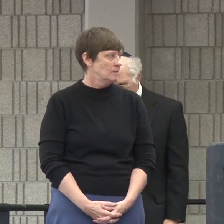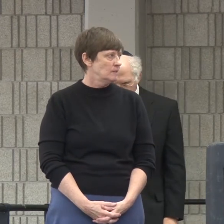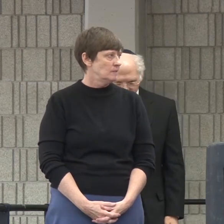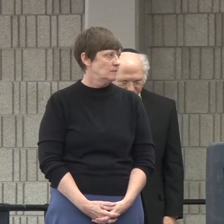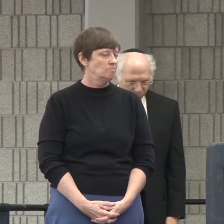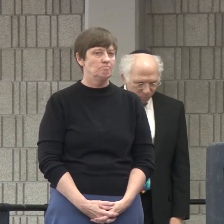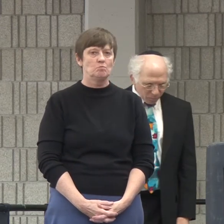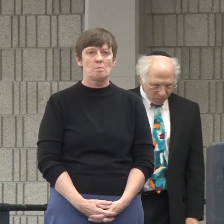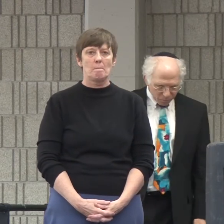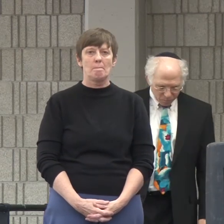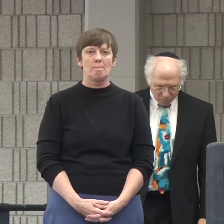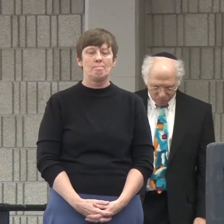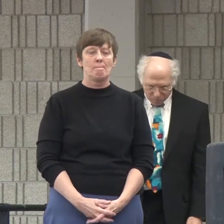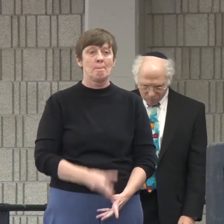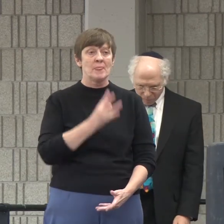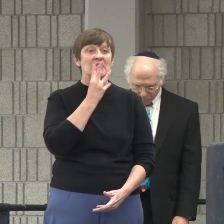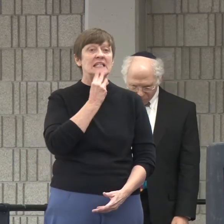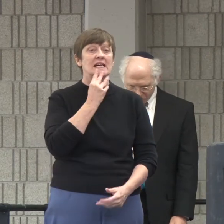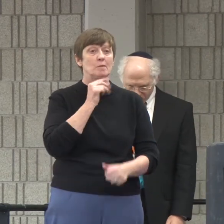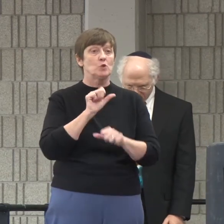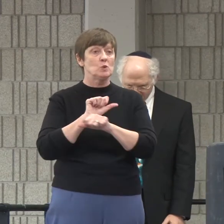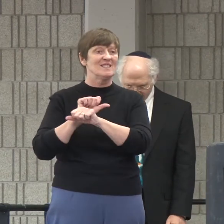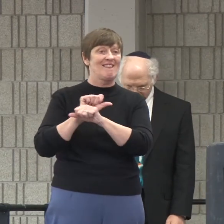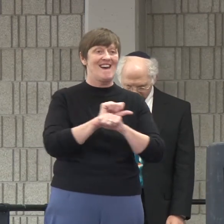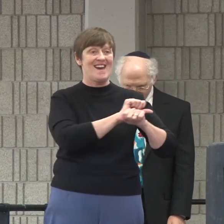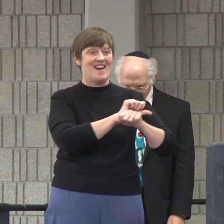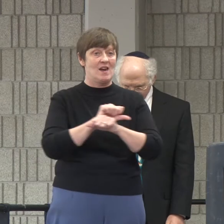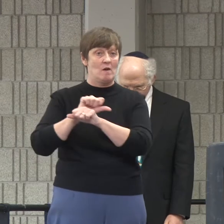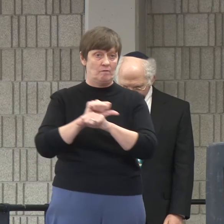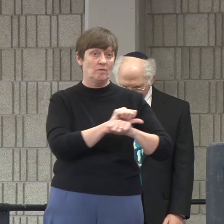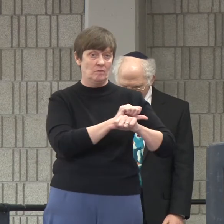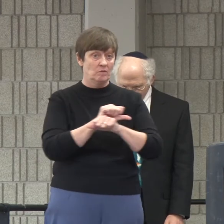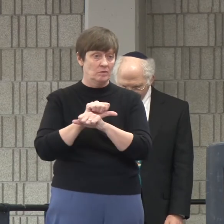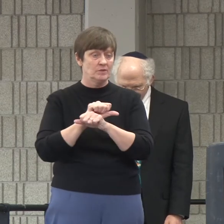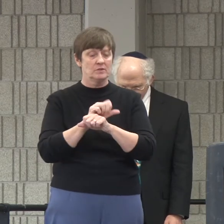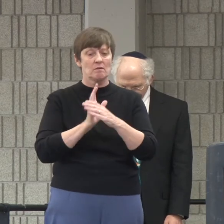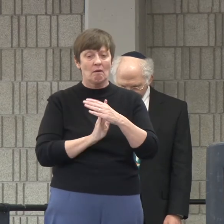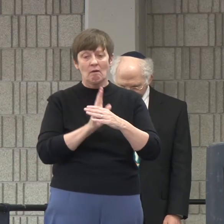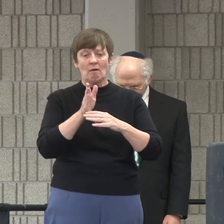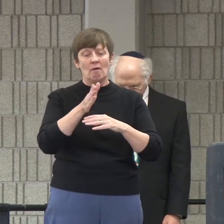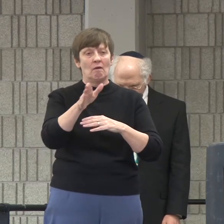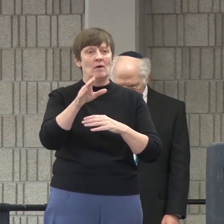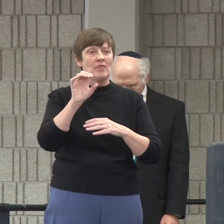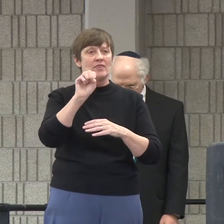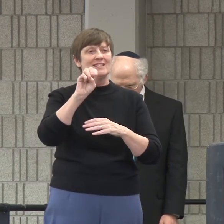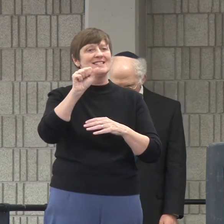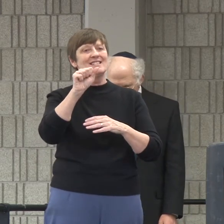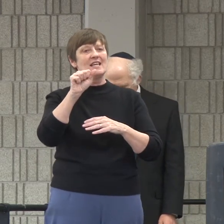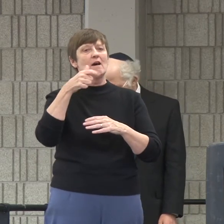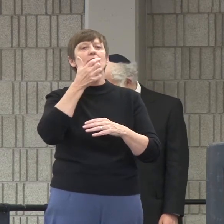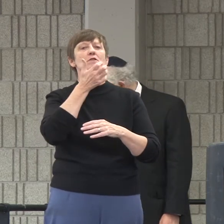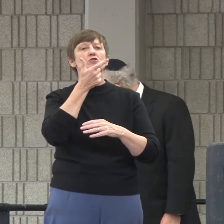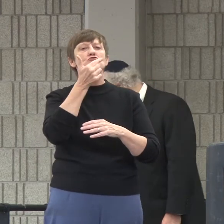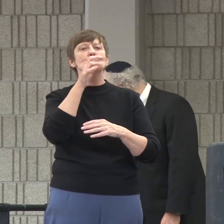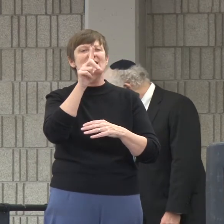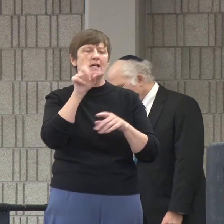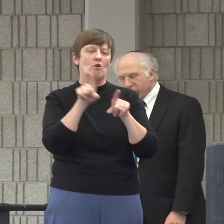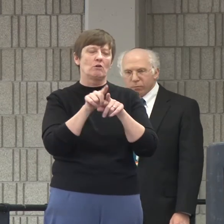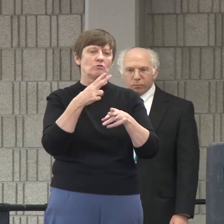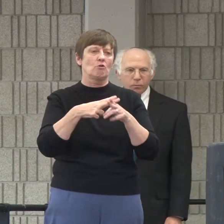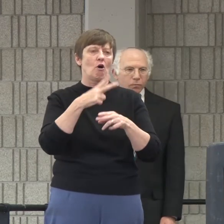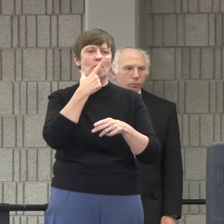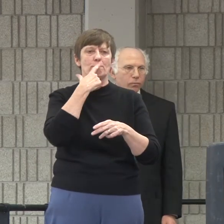After the Hebrew slaves crossed the Sea of Reeds, also known as the Red Sea,